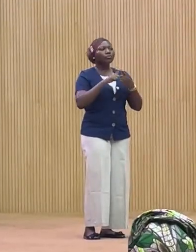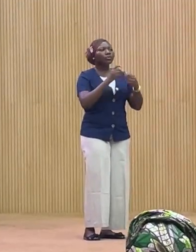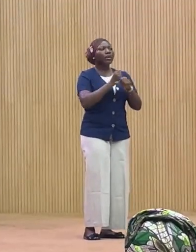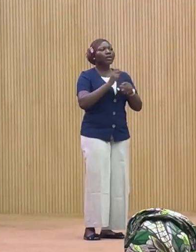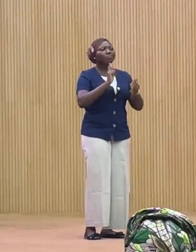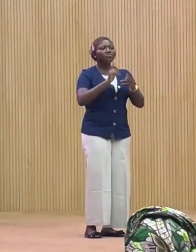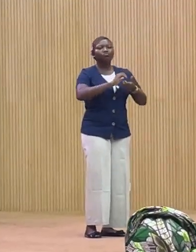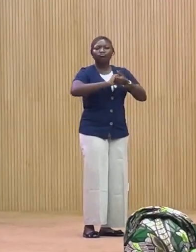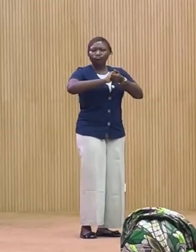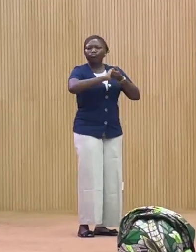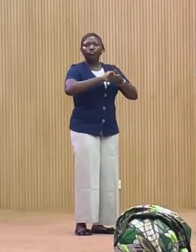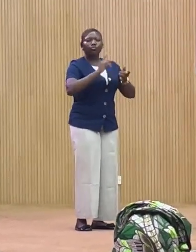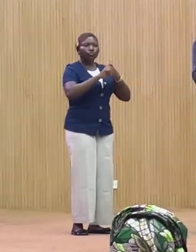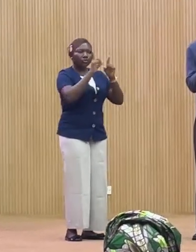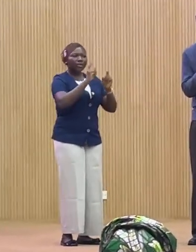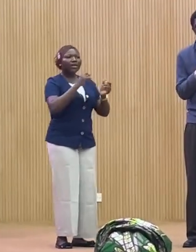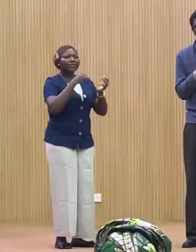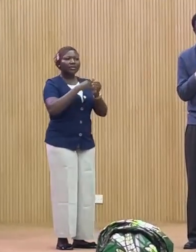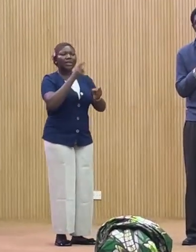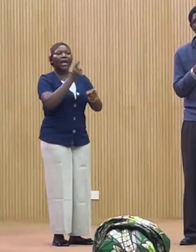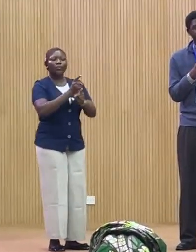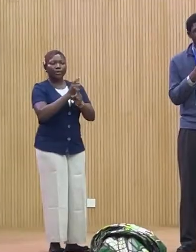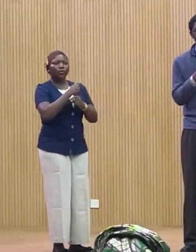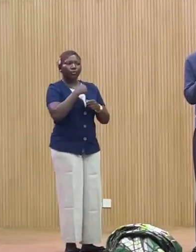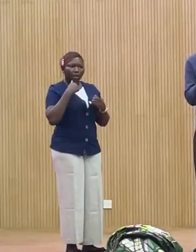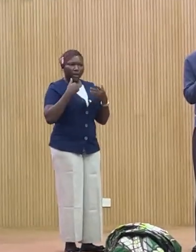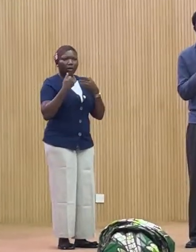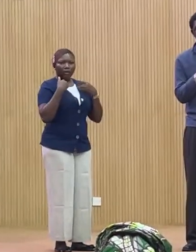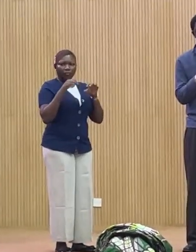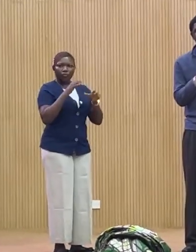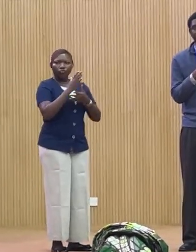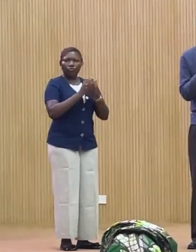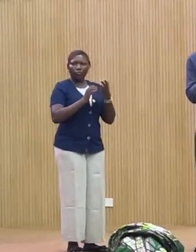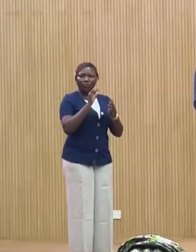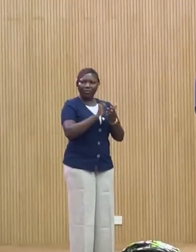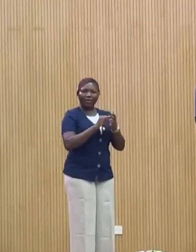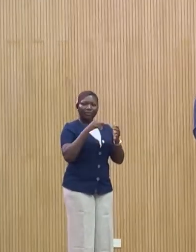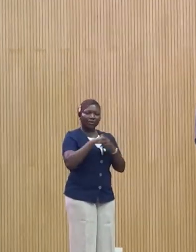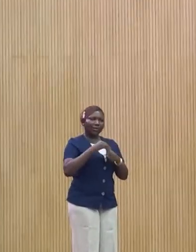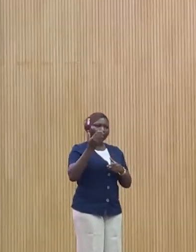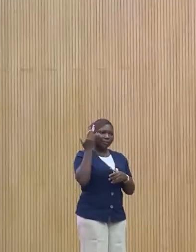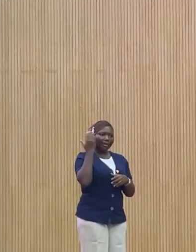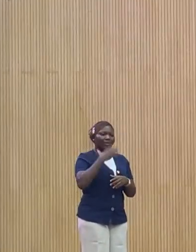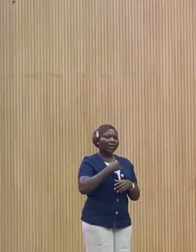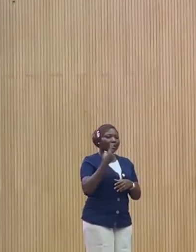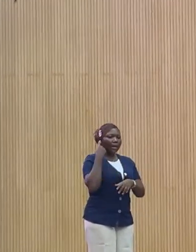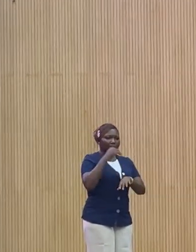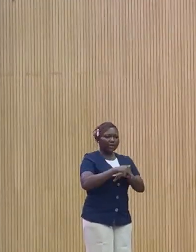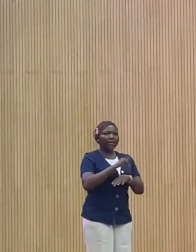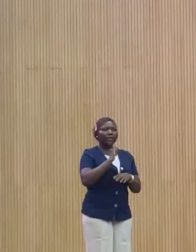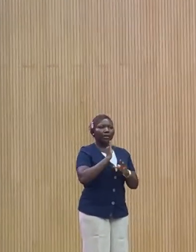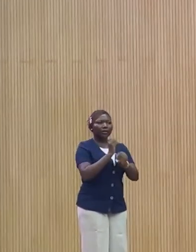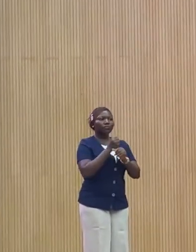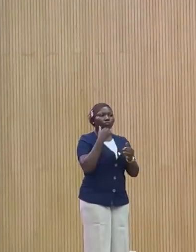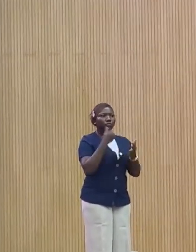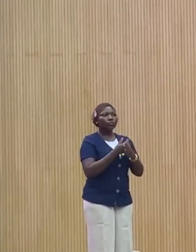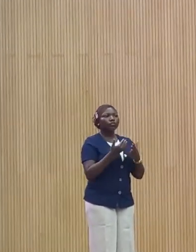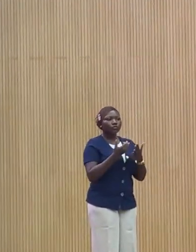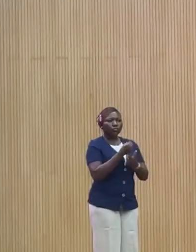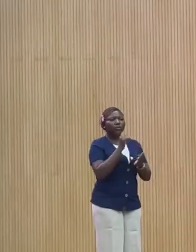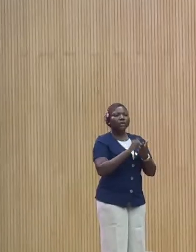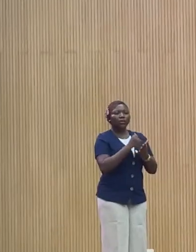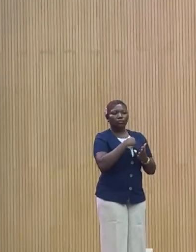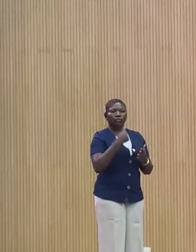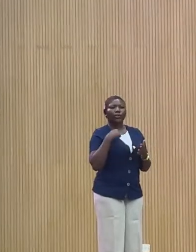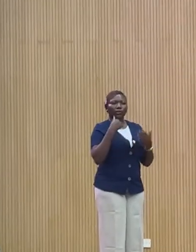more accurately so that we can develop. We've done some of that in the past, and we actually, yes, last night I was actually received really good news that we'll actually have an opportunity to do that soon in the